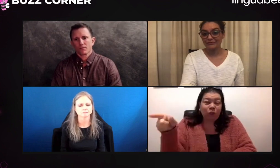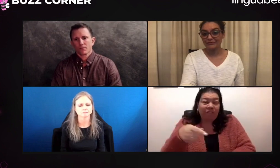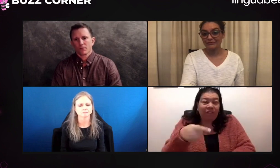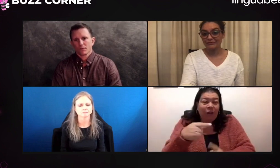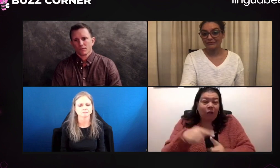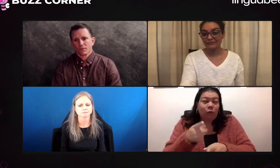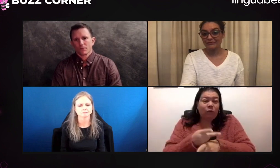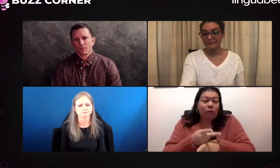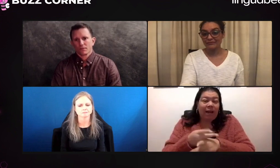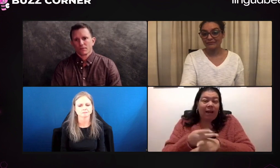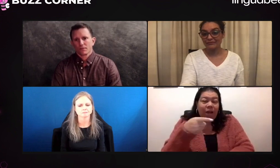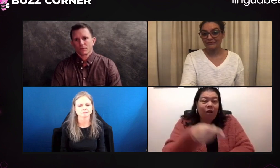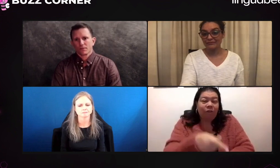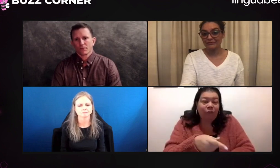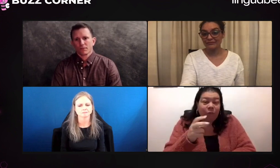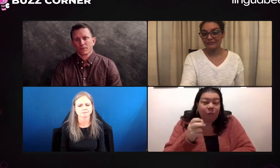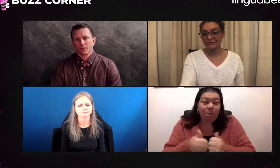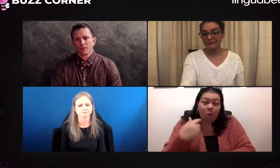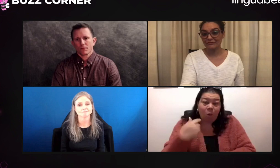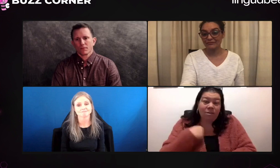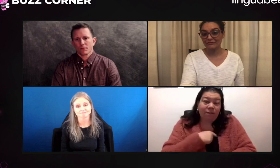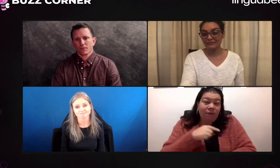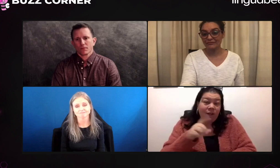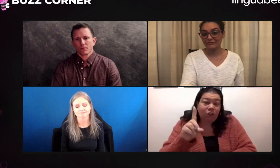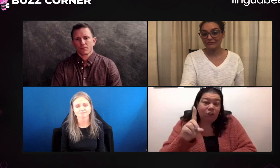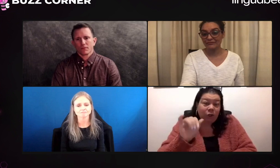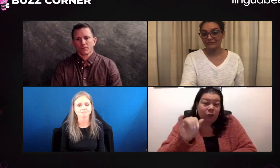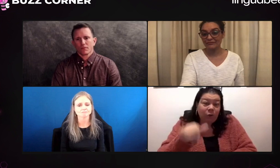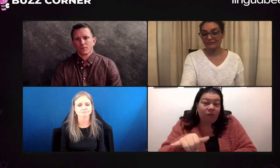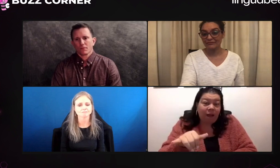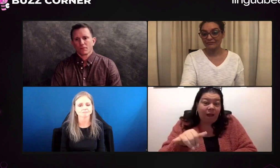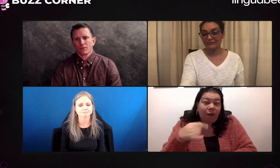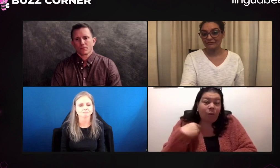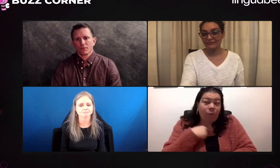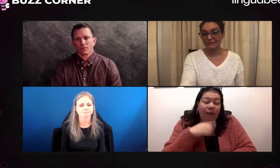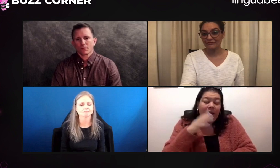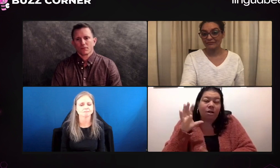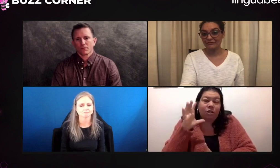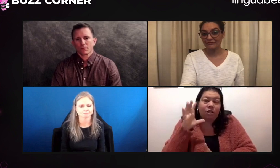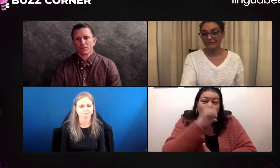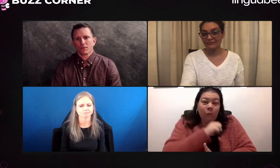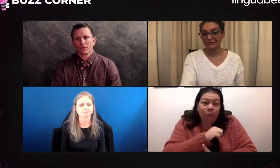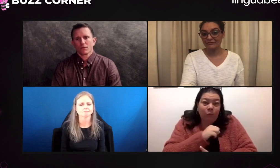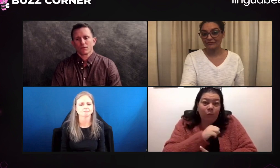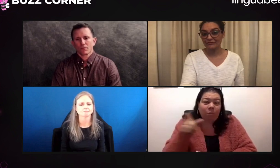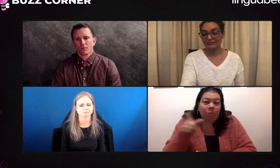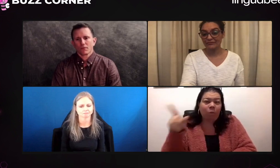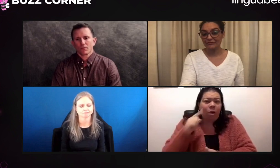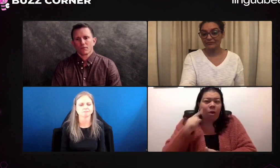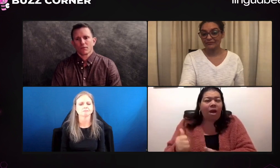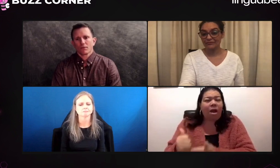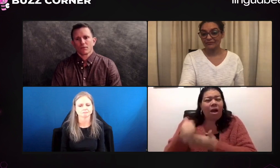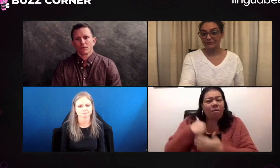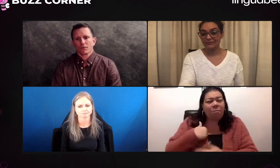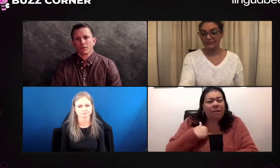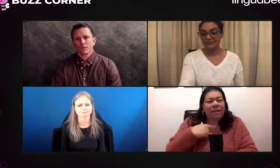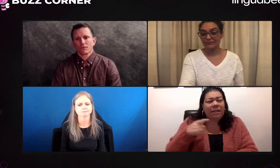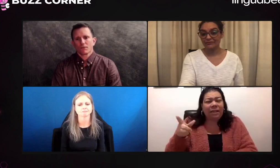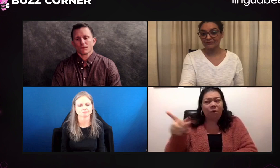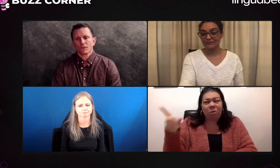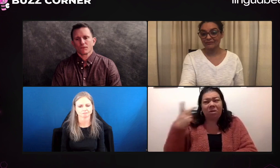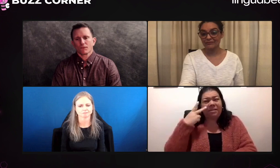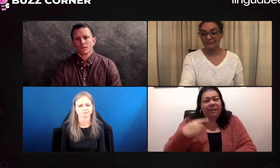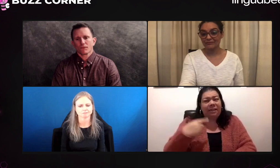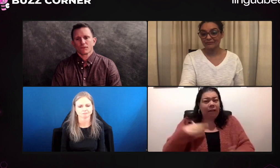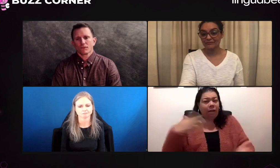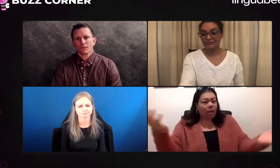have an interpreter there, you assume that, you know, they will take care of you to a certain extent, right? Like